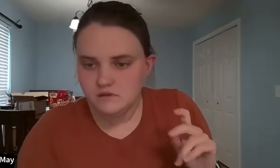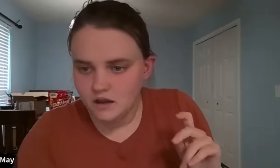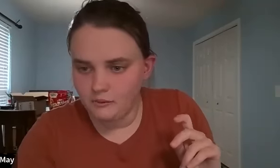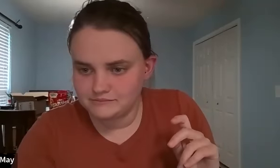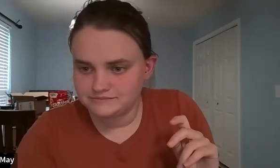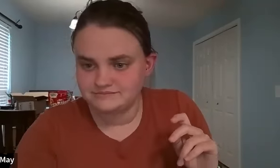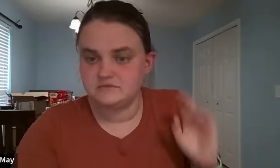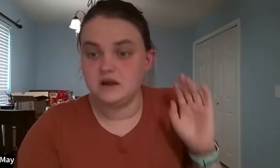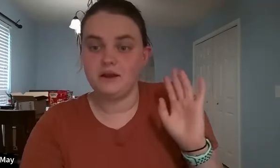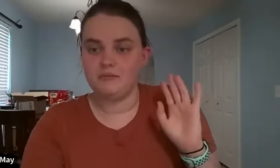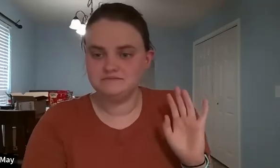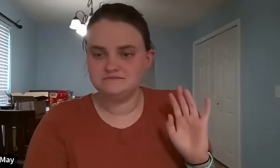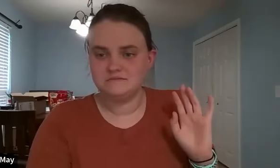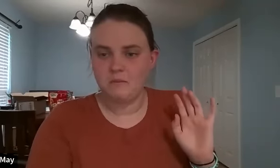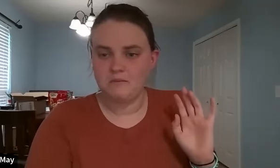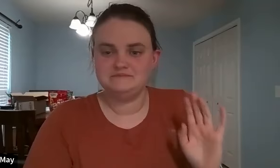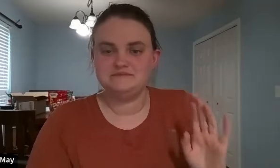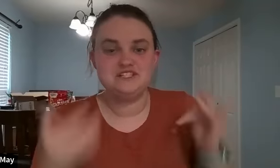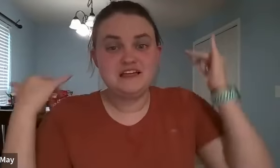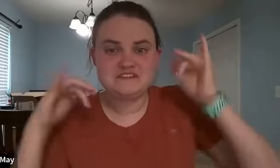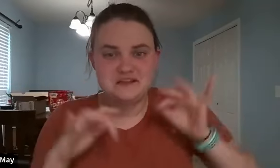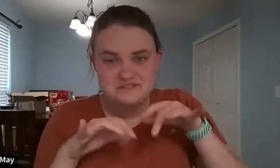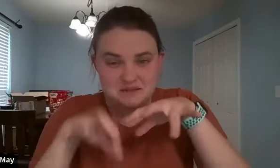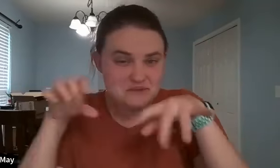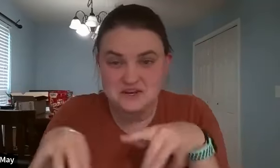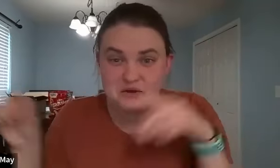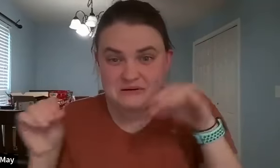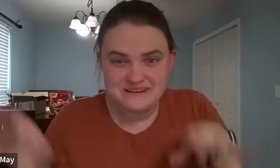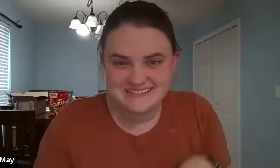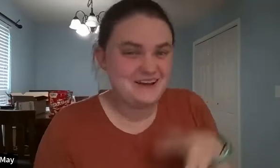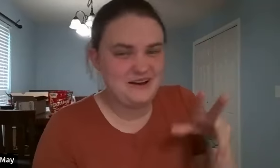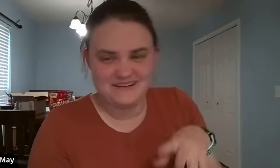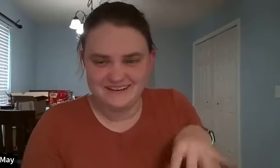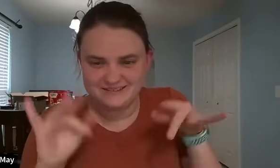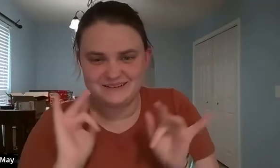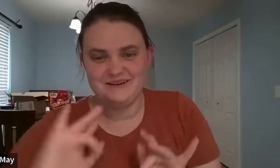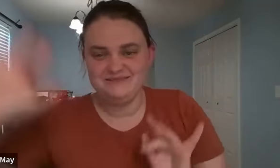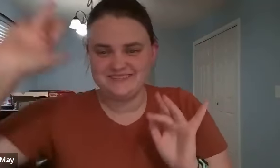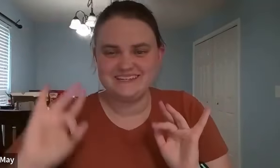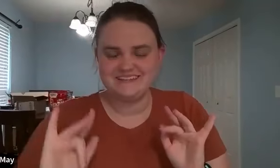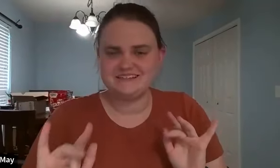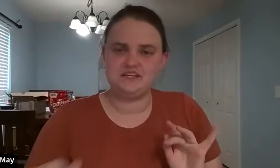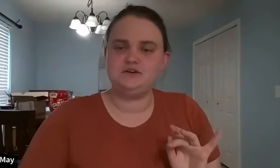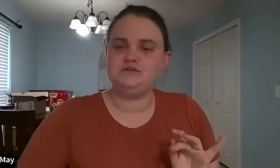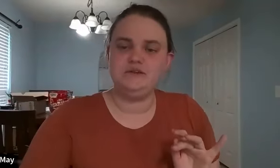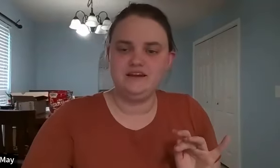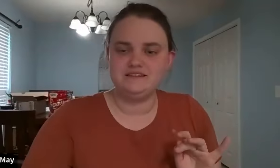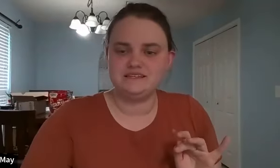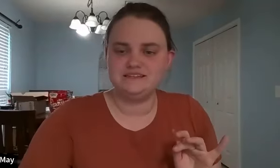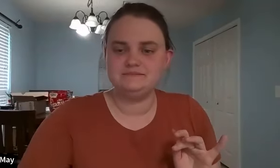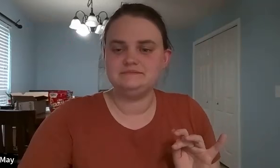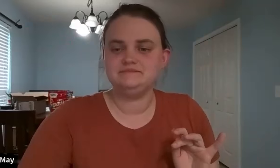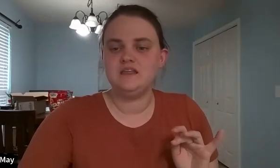Oh, okay. She left as I was typing in, no worries. So I was like, oh, send. And it's like, no, you cannot send.